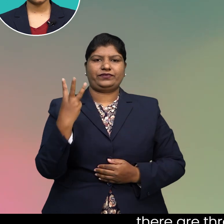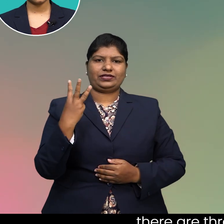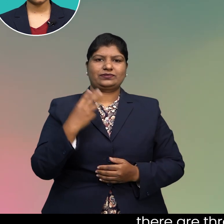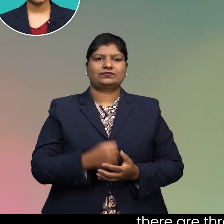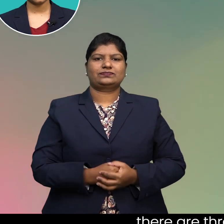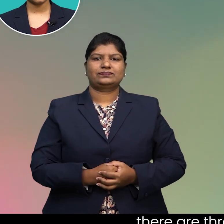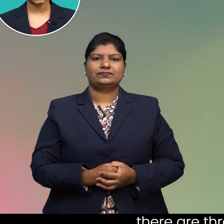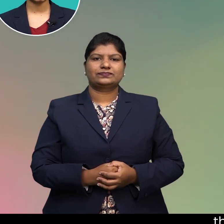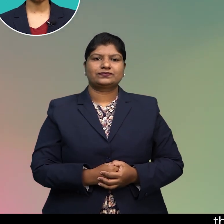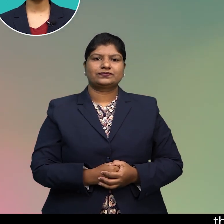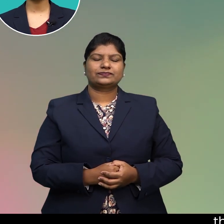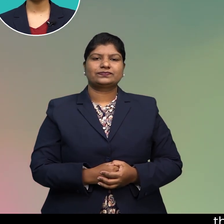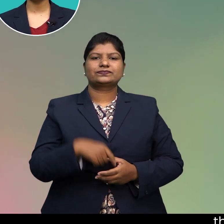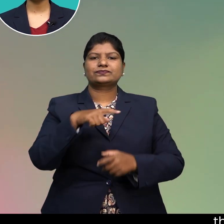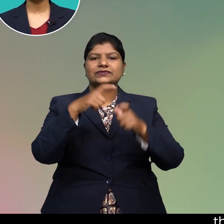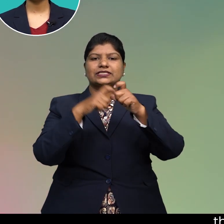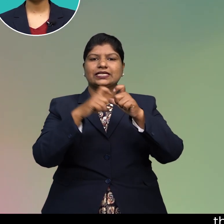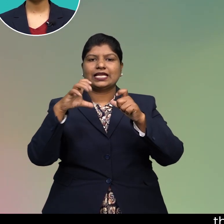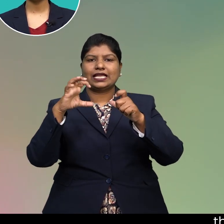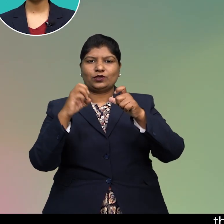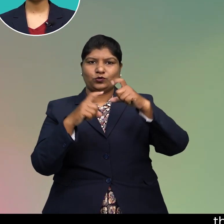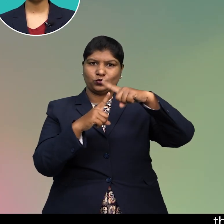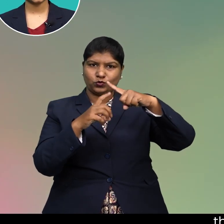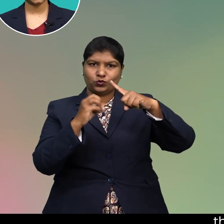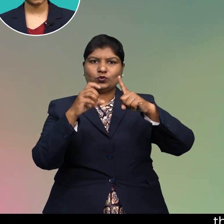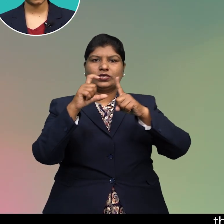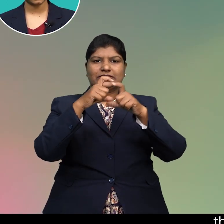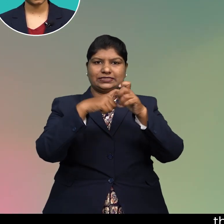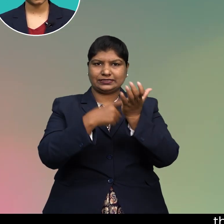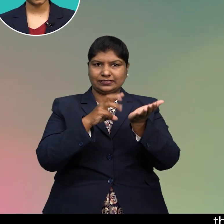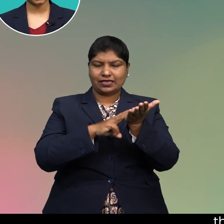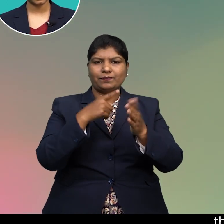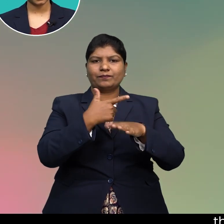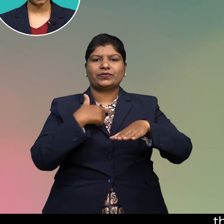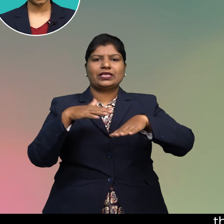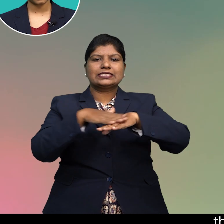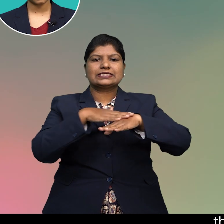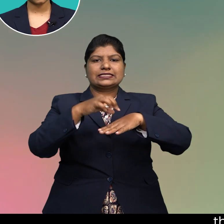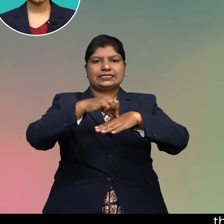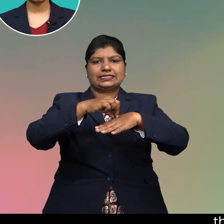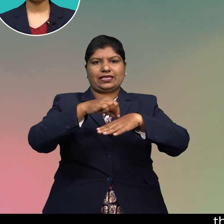The fluid-filled body cavity of an animal